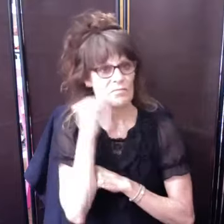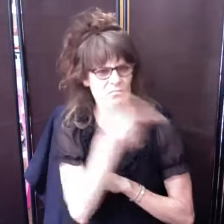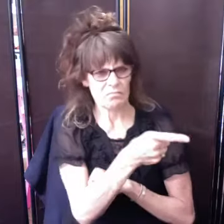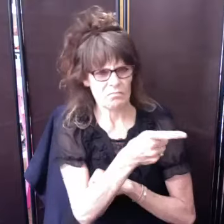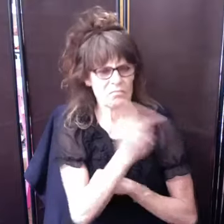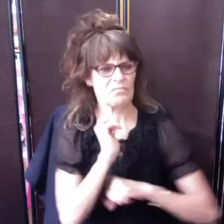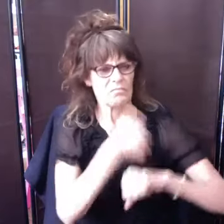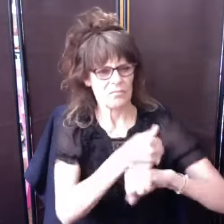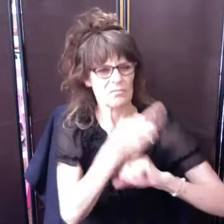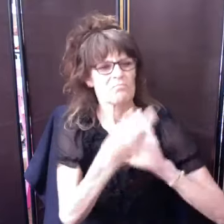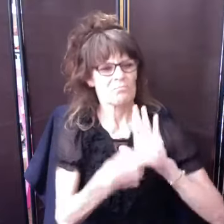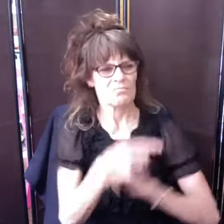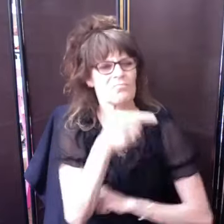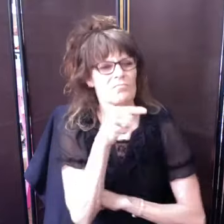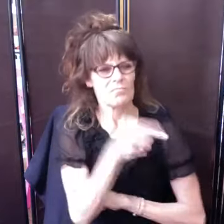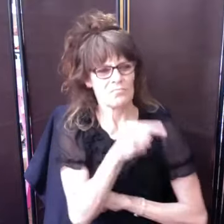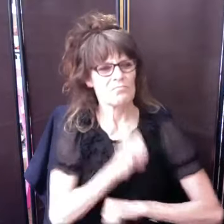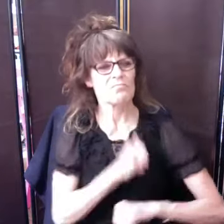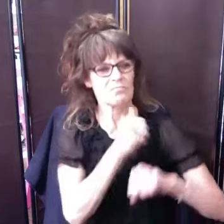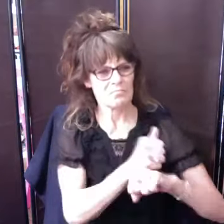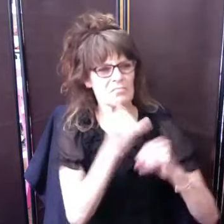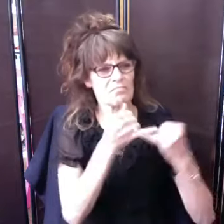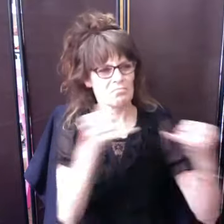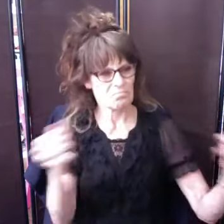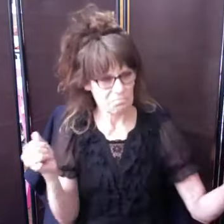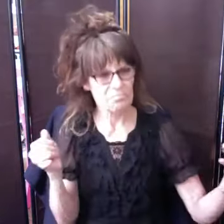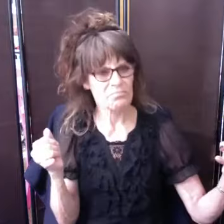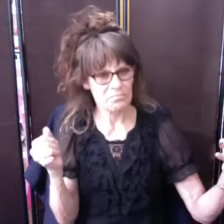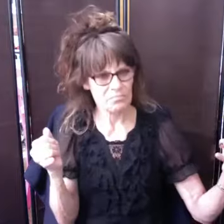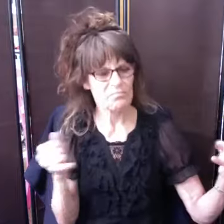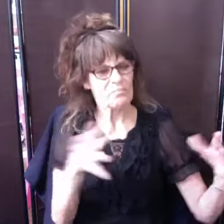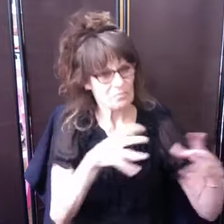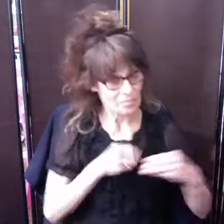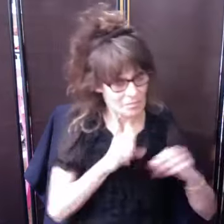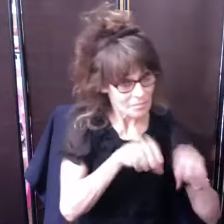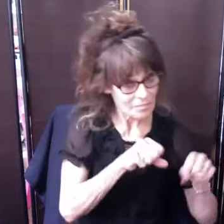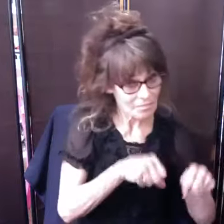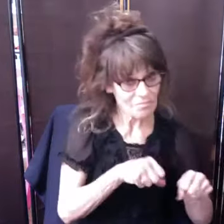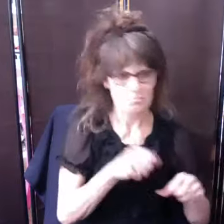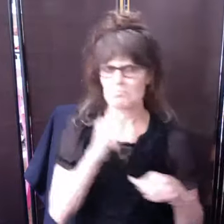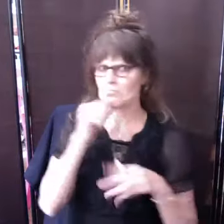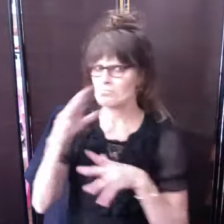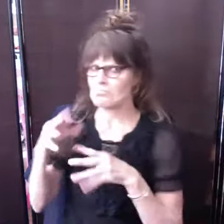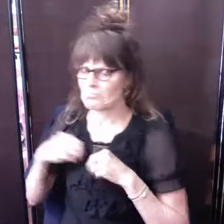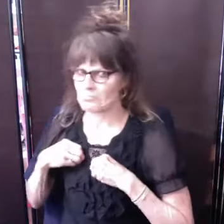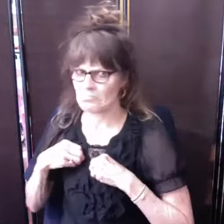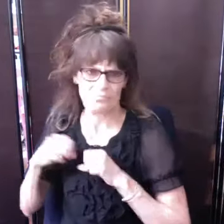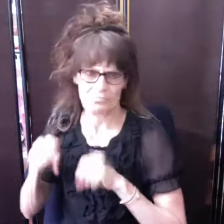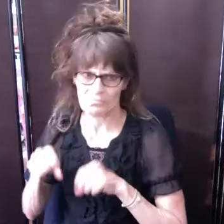She was the one who established the boundaries for acceptable behavior in our home. And she also policed the neighborhood.